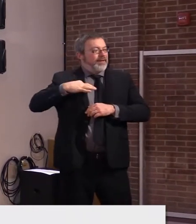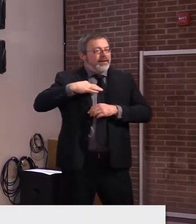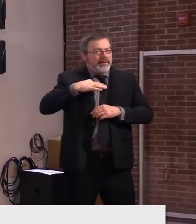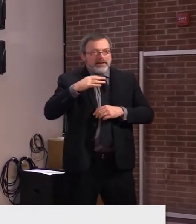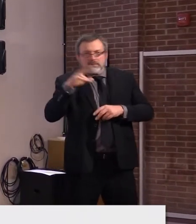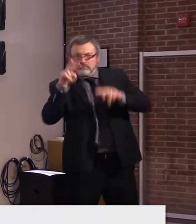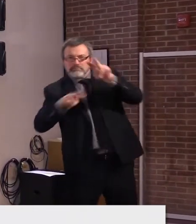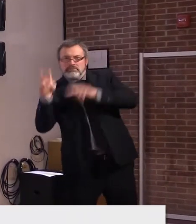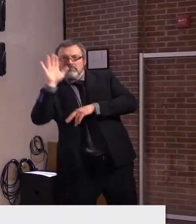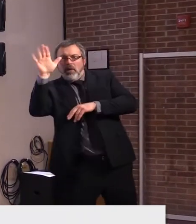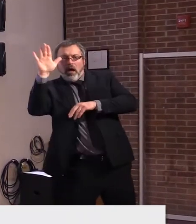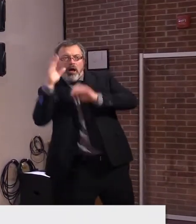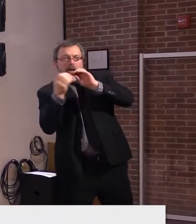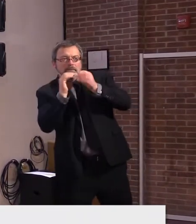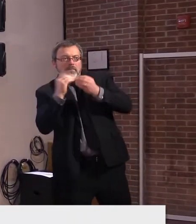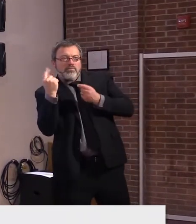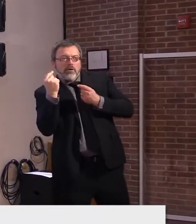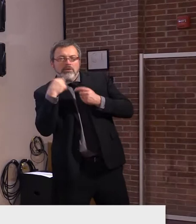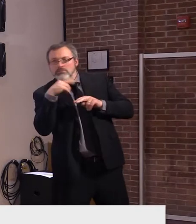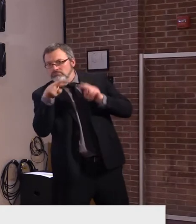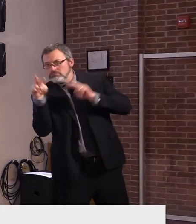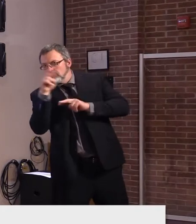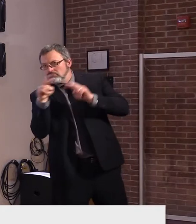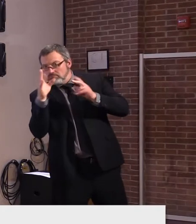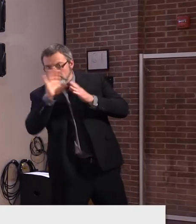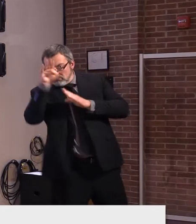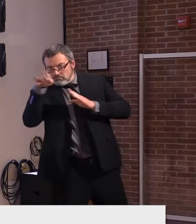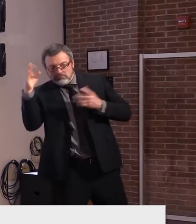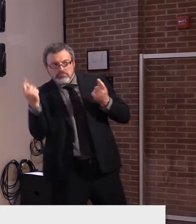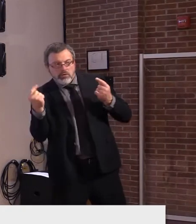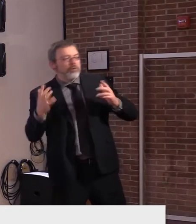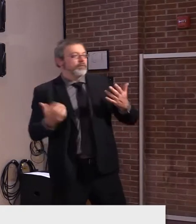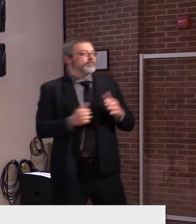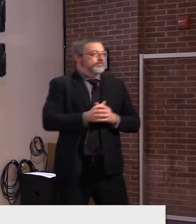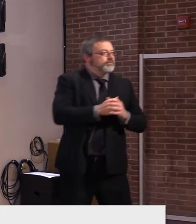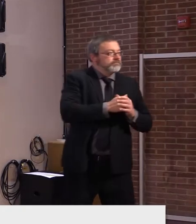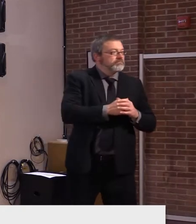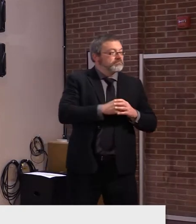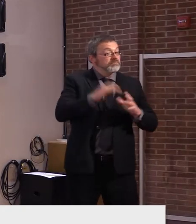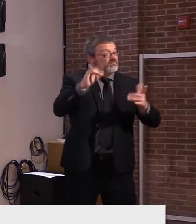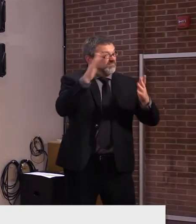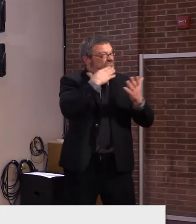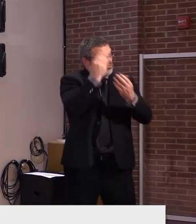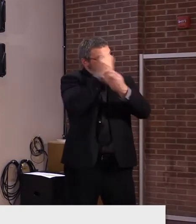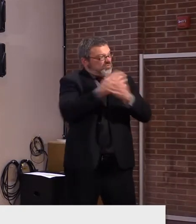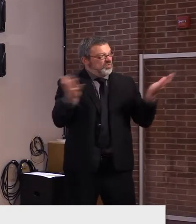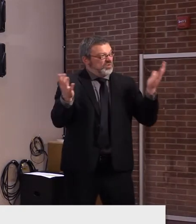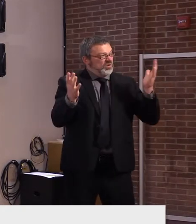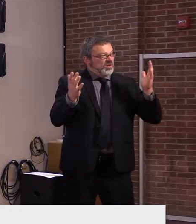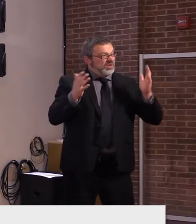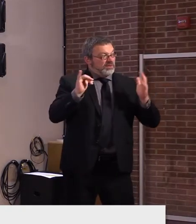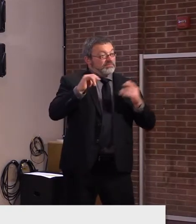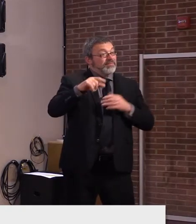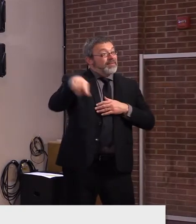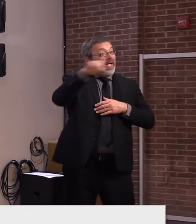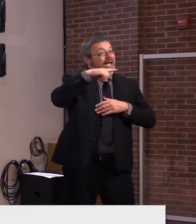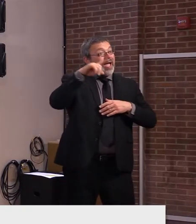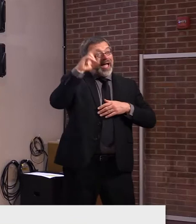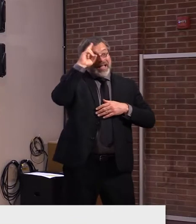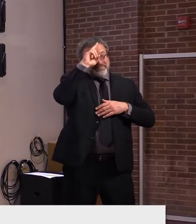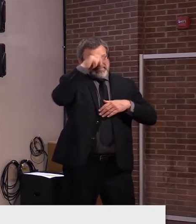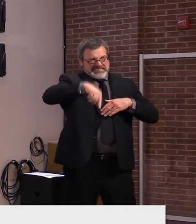again, at the moment, all good news. Looking at statewide hospitalizations, you can see those numbers are relatively